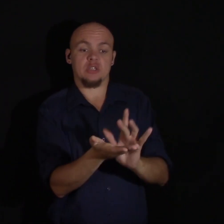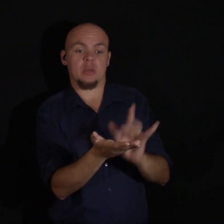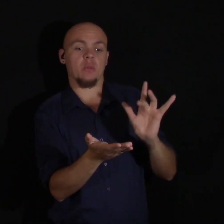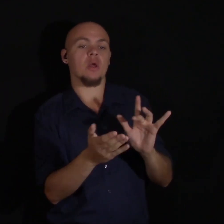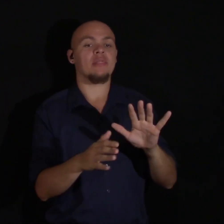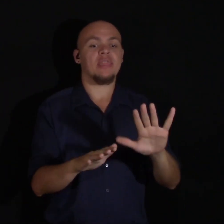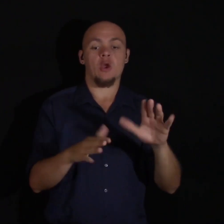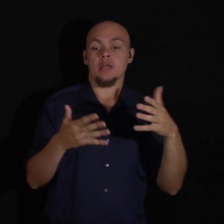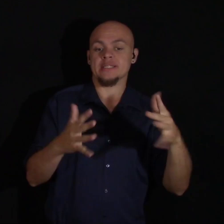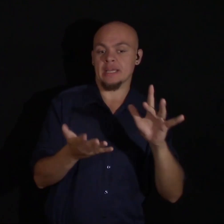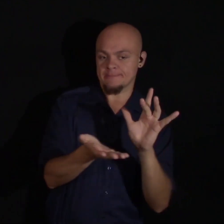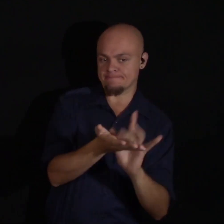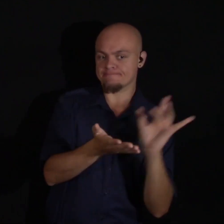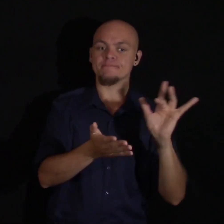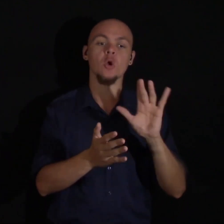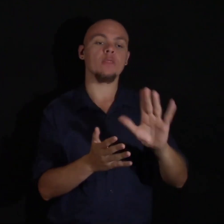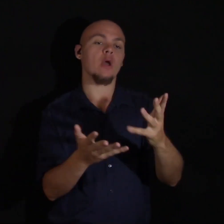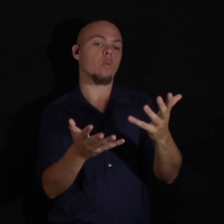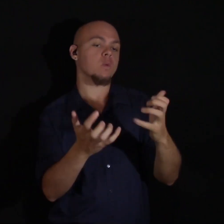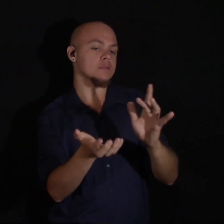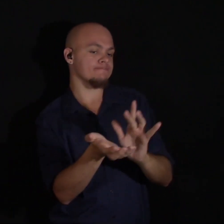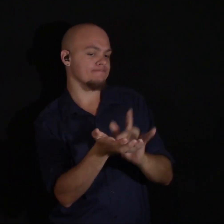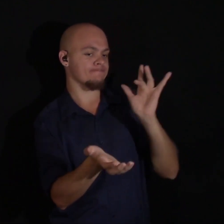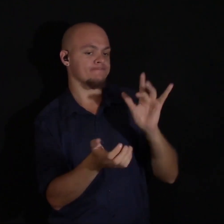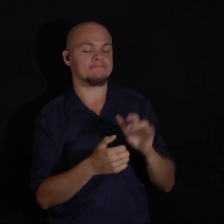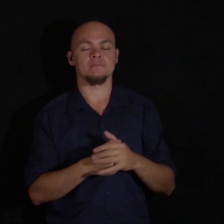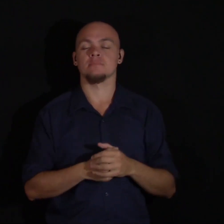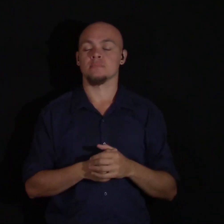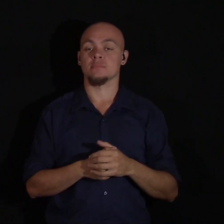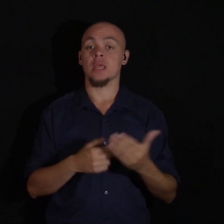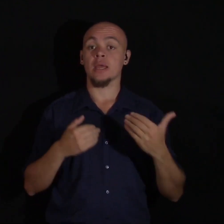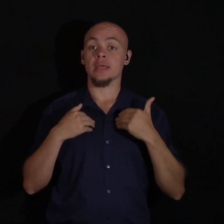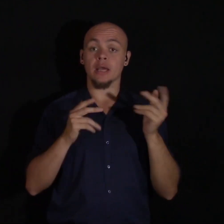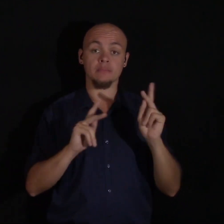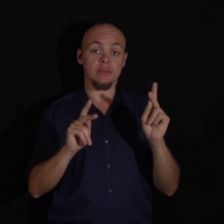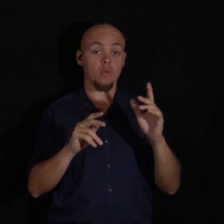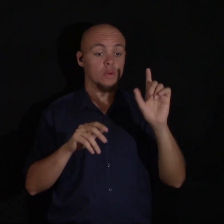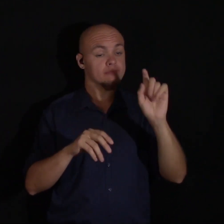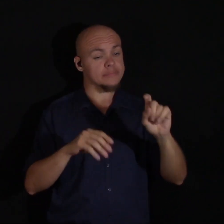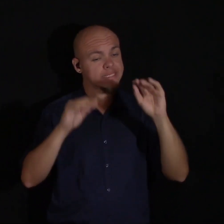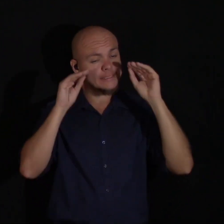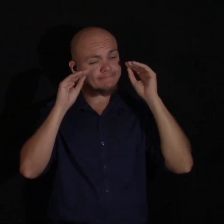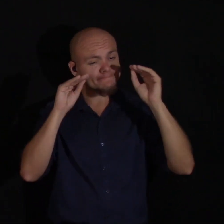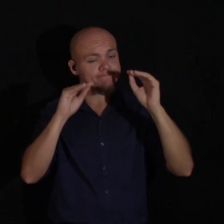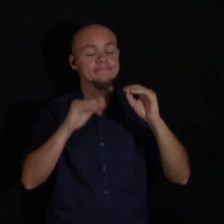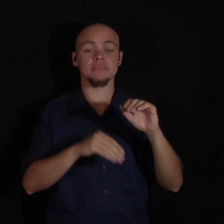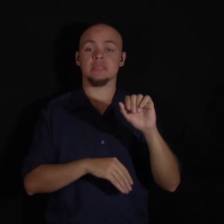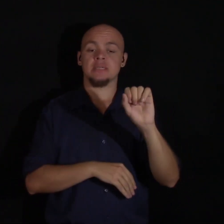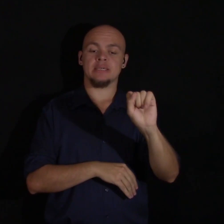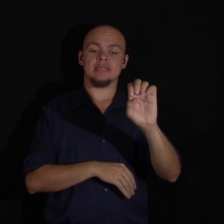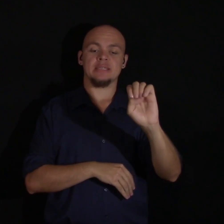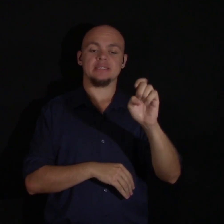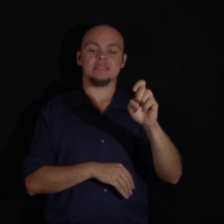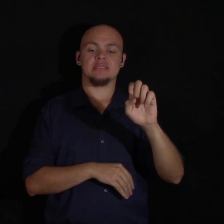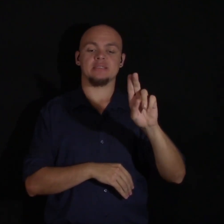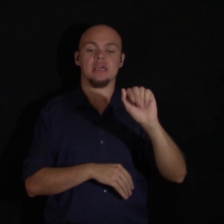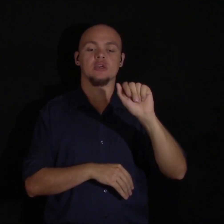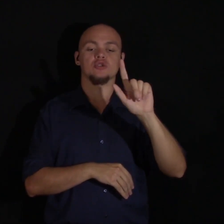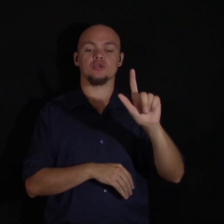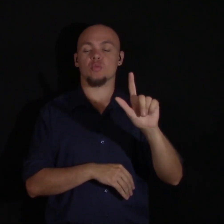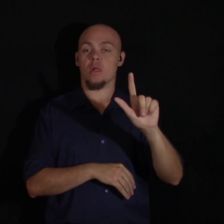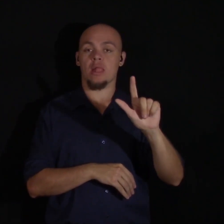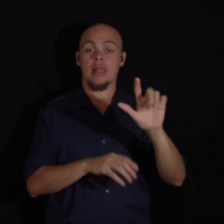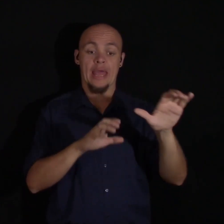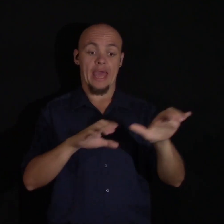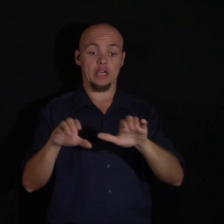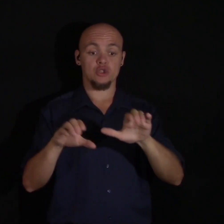anxieties, or desires. We have to teach young people that sexual acts should never be a manner in which